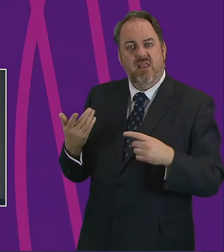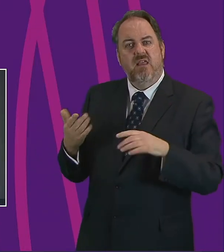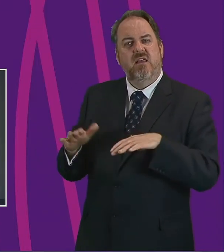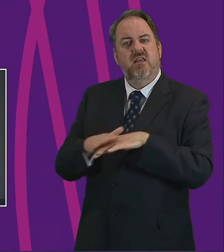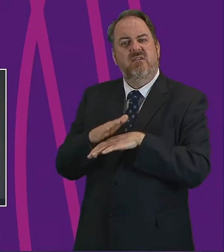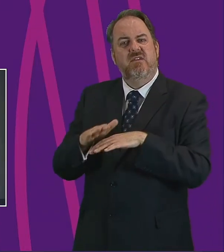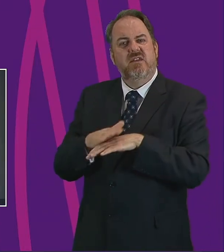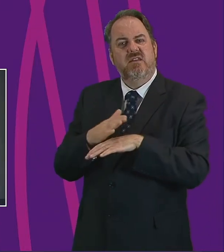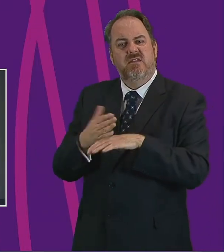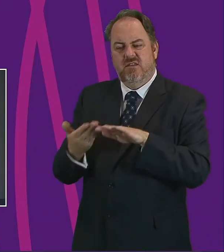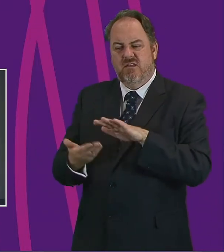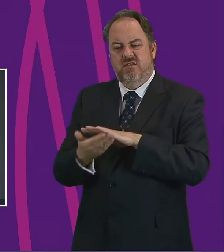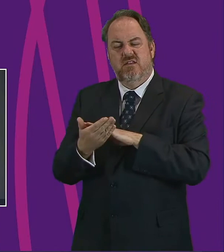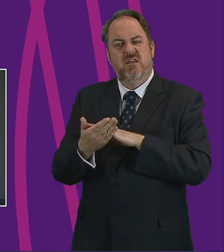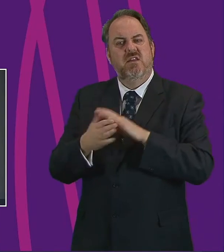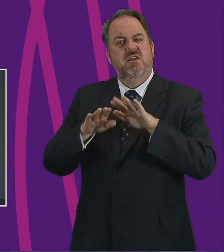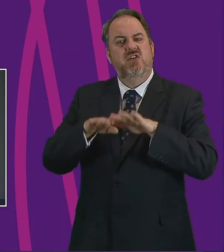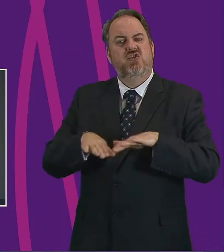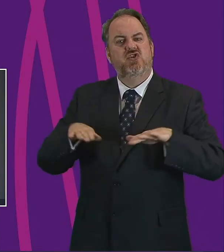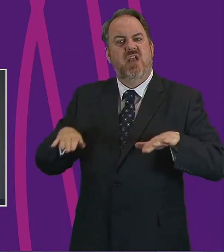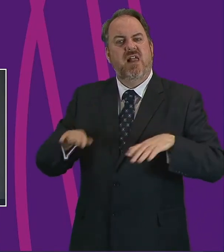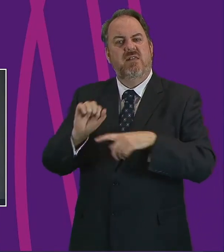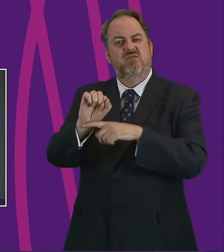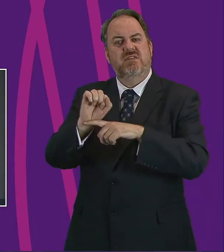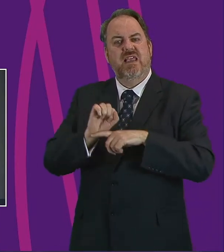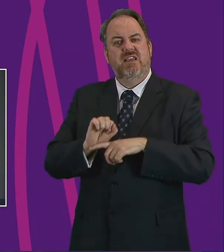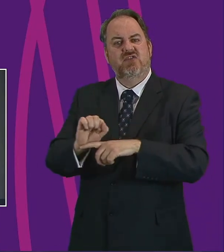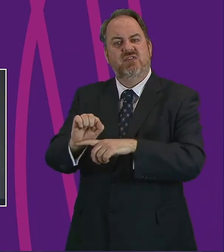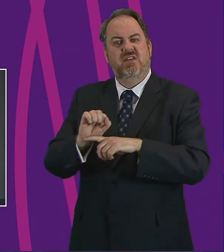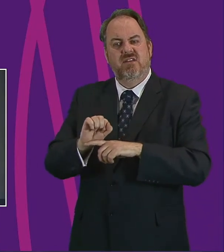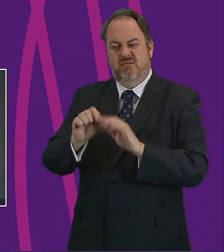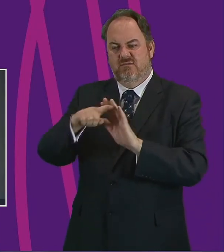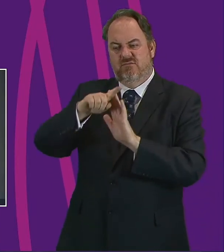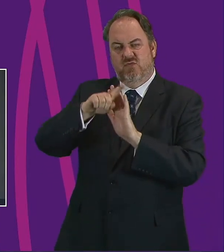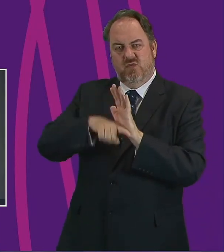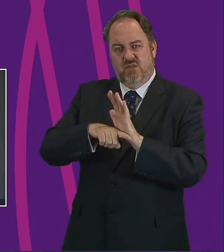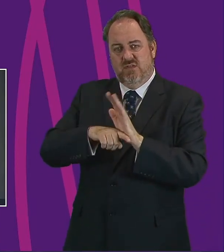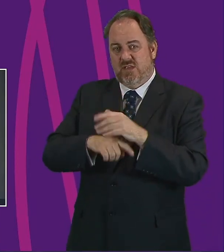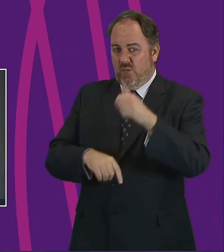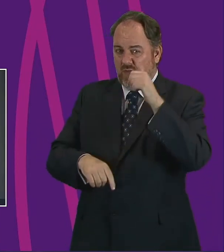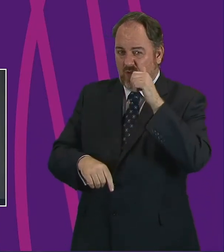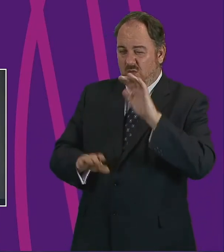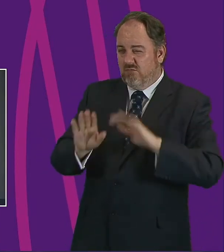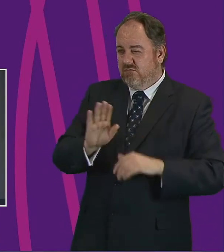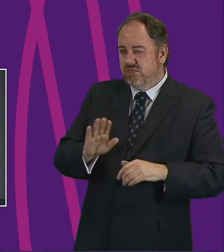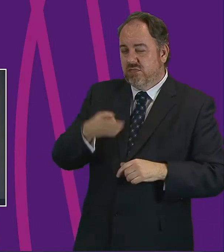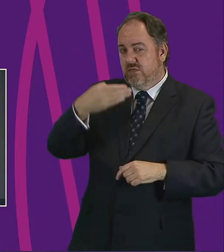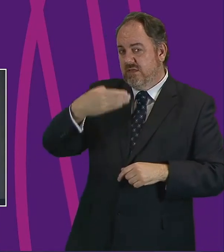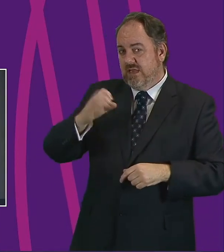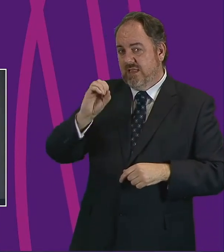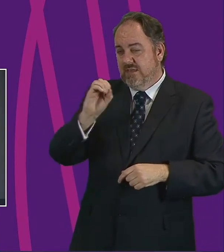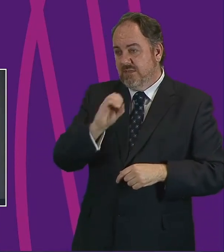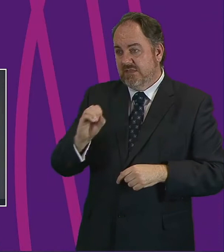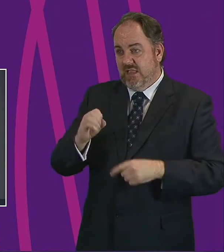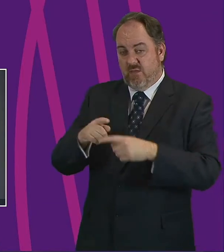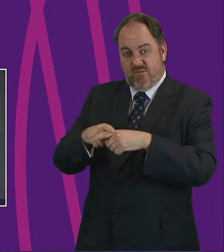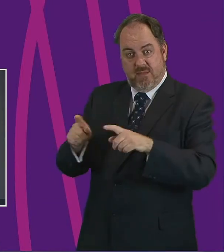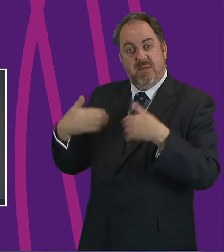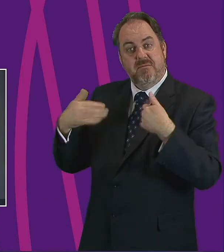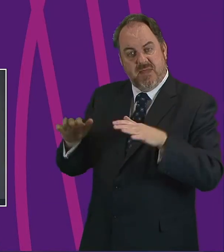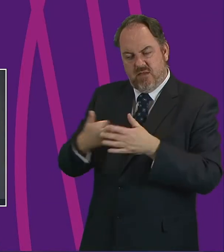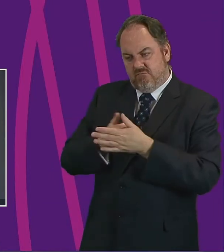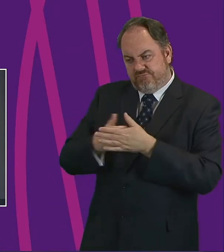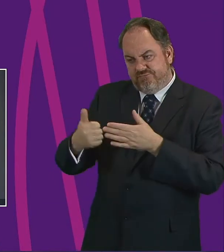system. And on the most recent data that I saw, over 90% of those young people had been